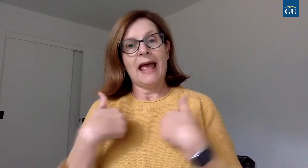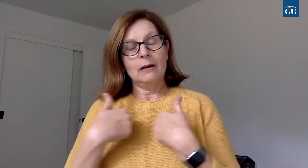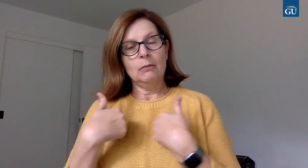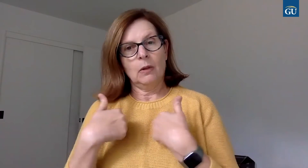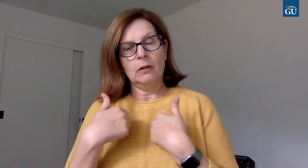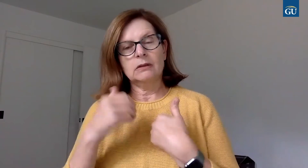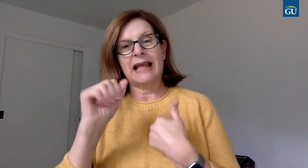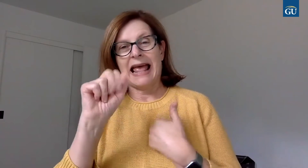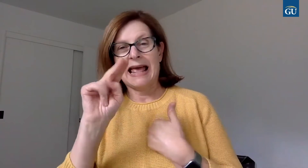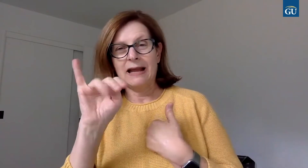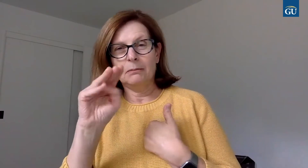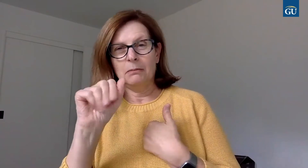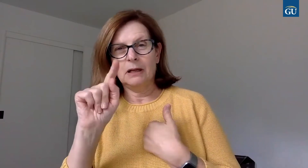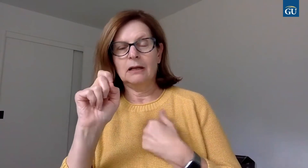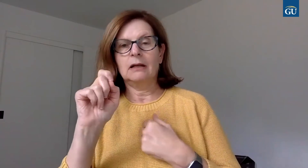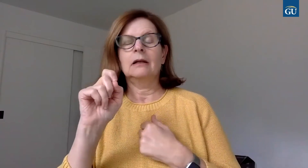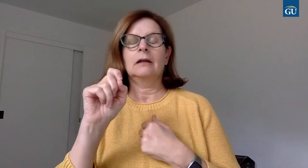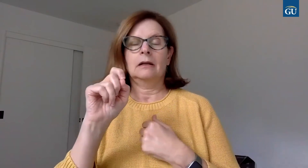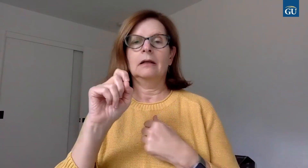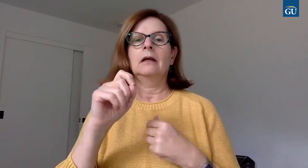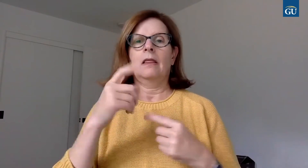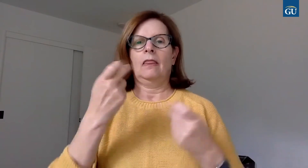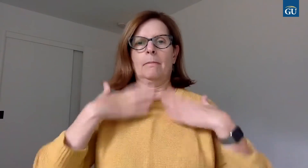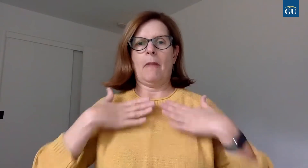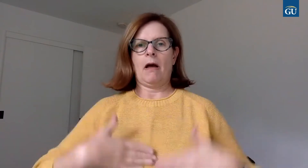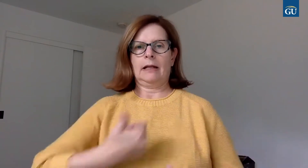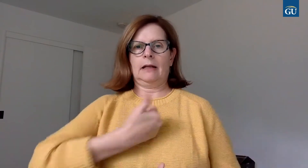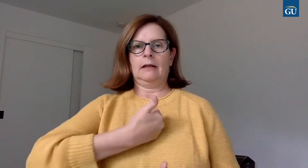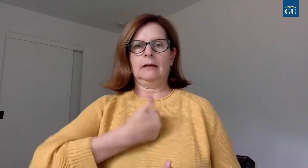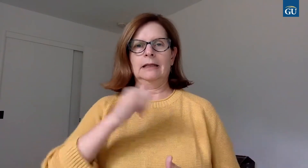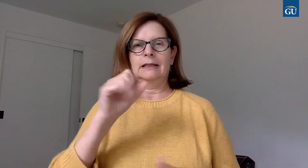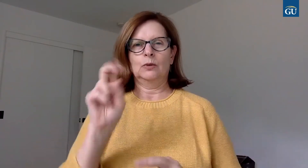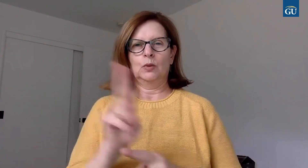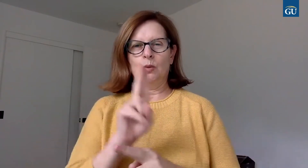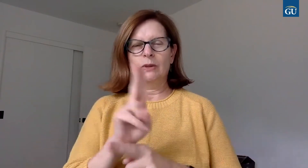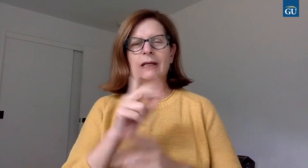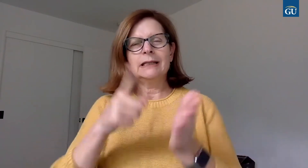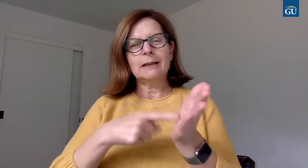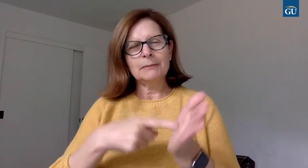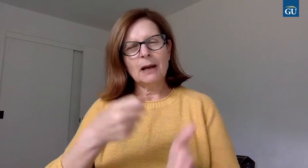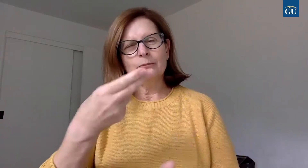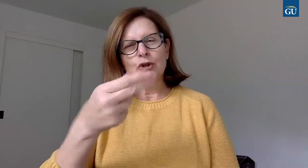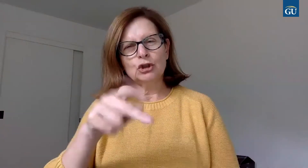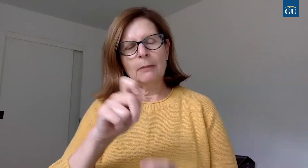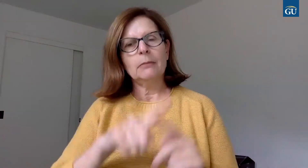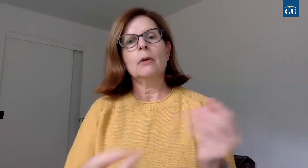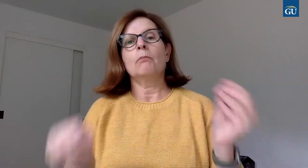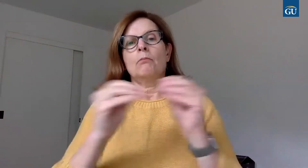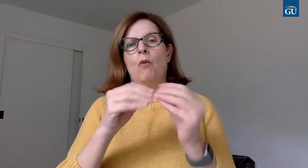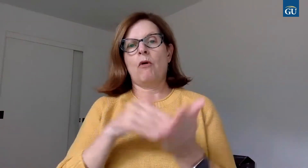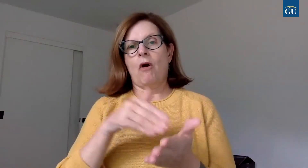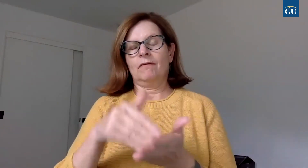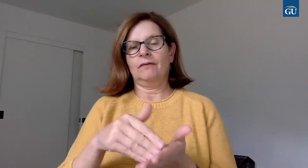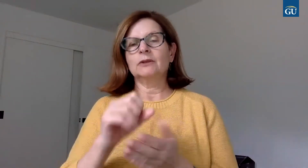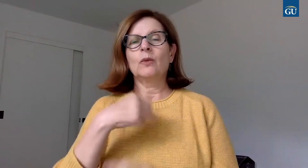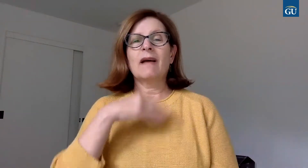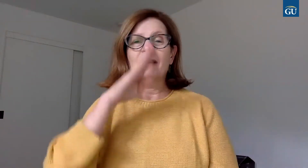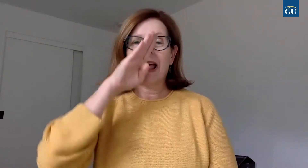Whereas with animals, the body is used, sometimes with a shape, but often the body is used.